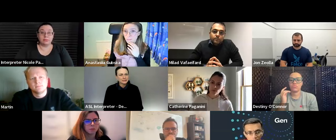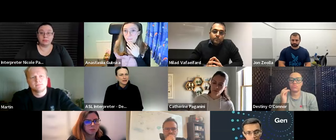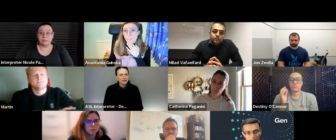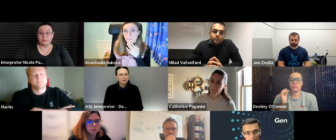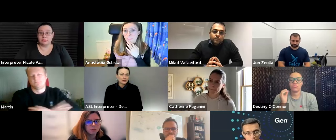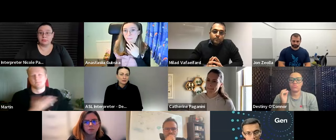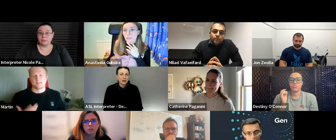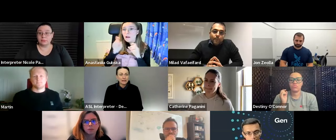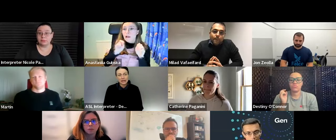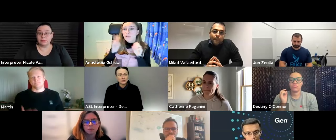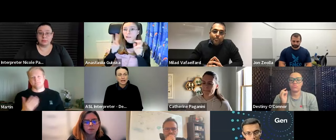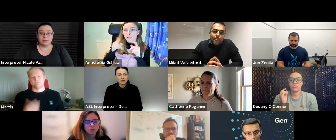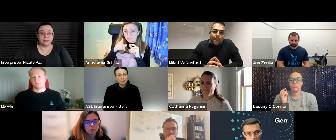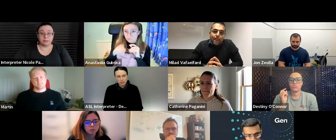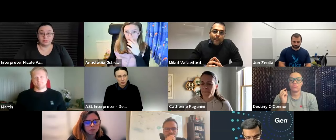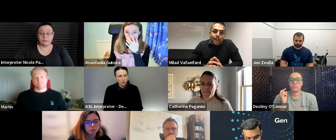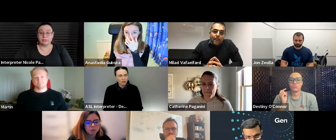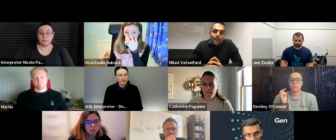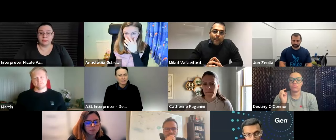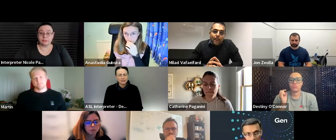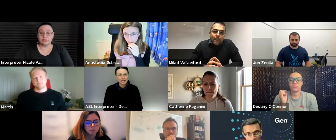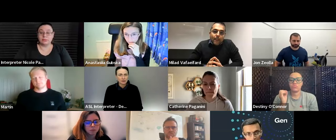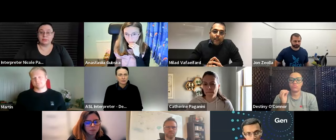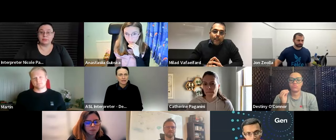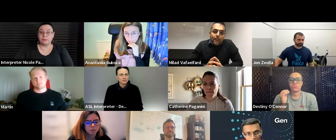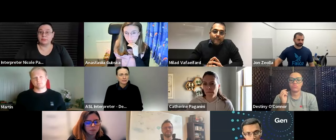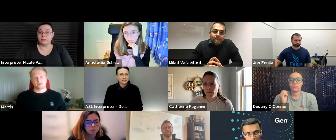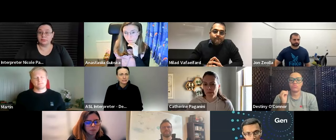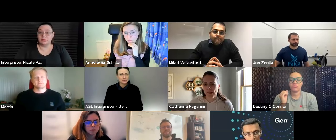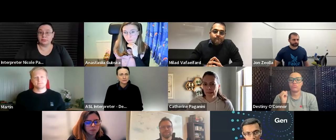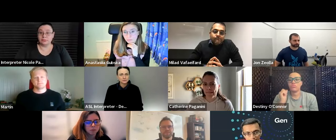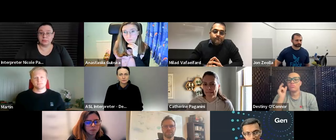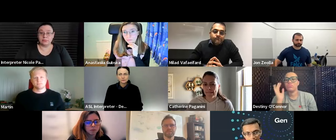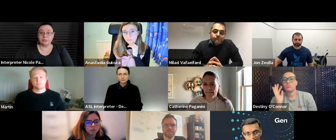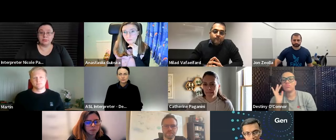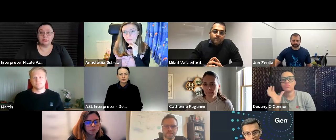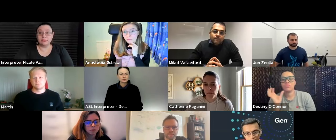because you know i don't i don't know how many and i don't know how the budgeting will work on that but catherine might have some ideas